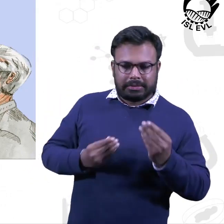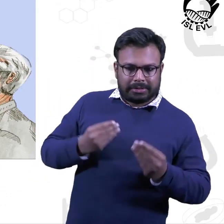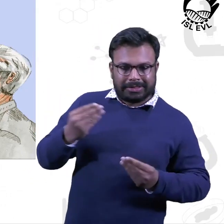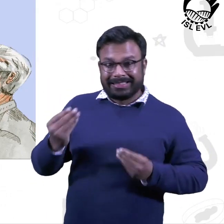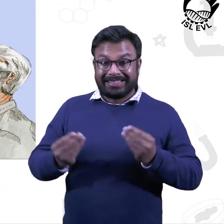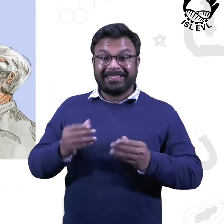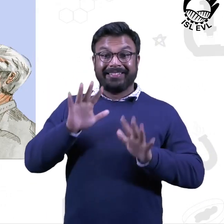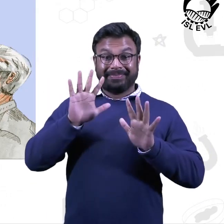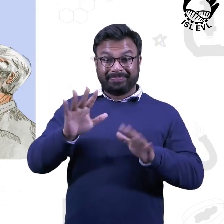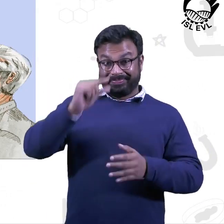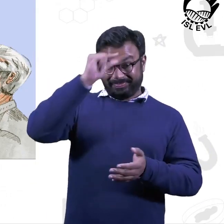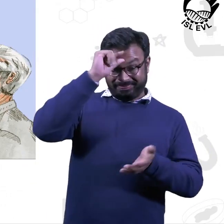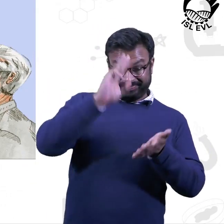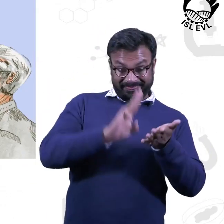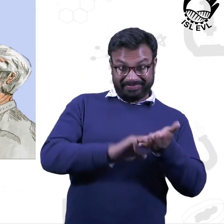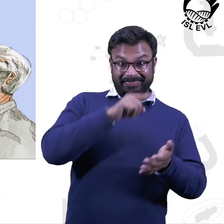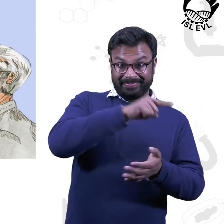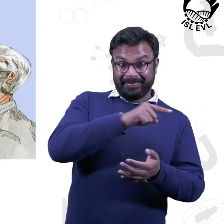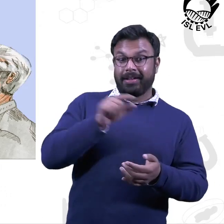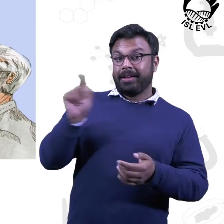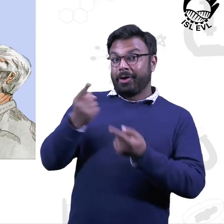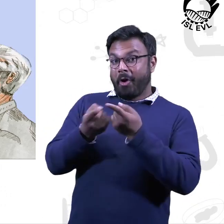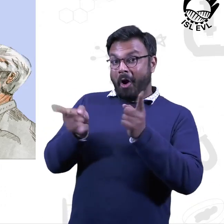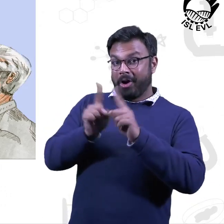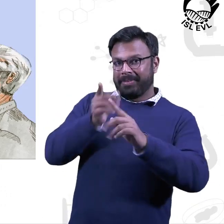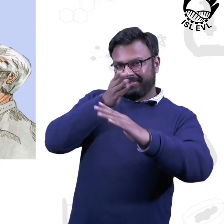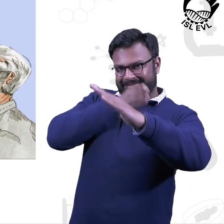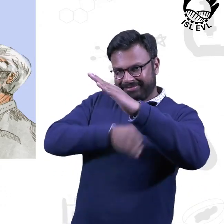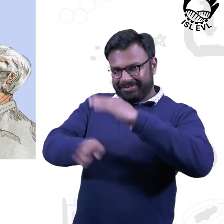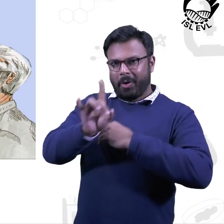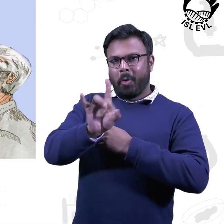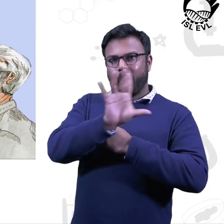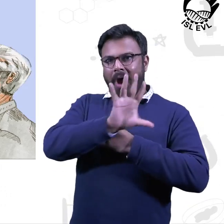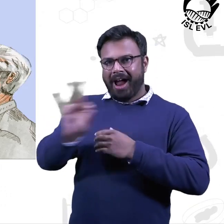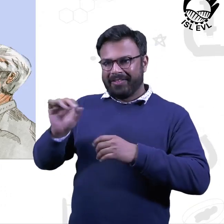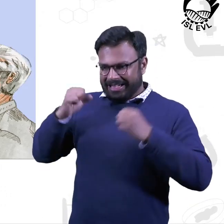very disappointed and awkward to communicate this with Dr. Jerry Smith.